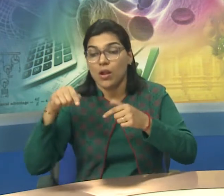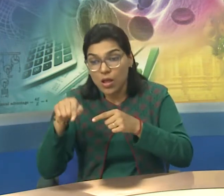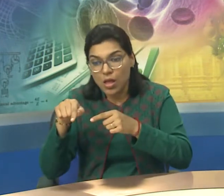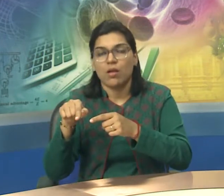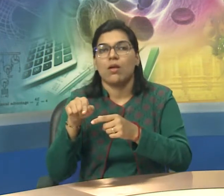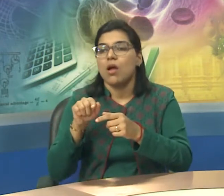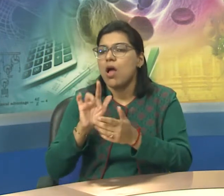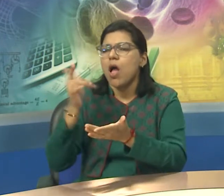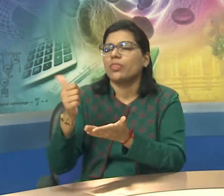be an